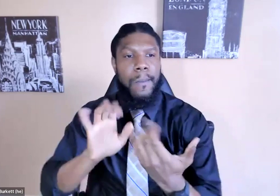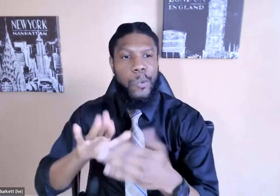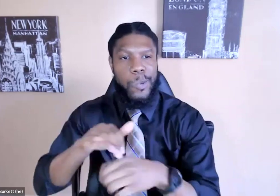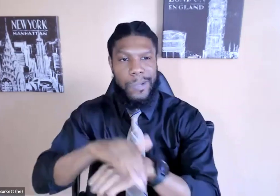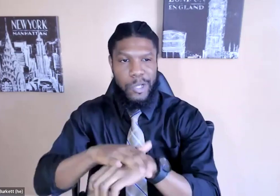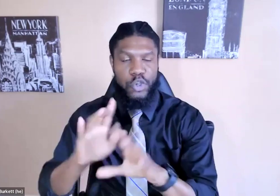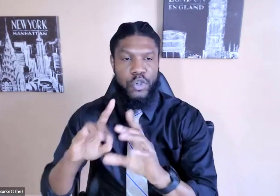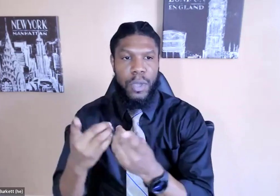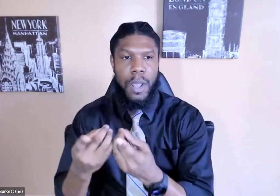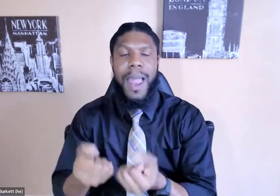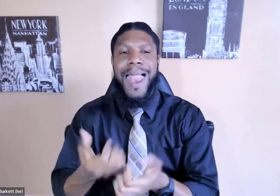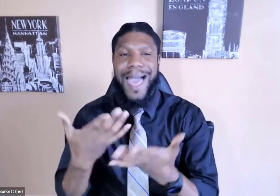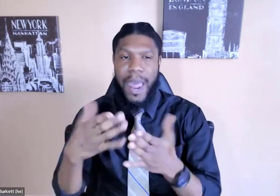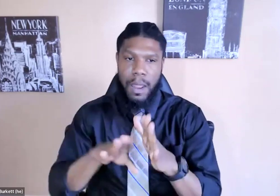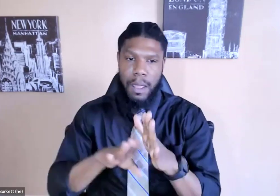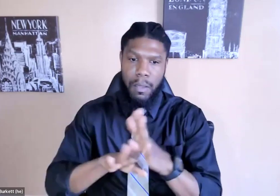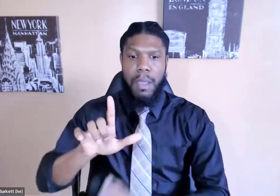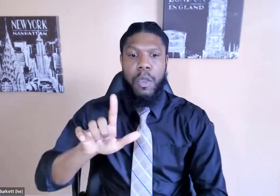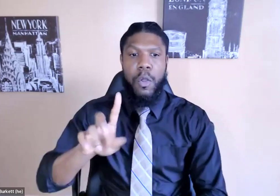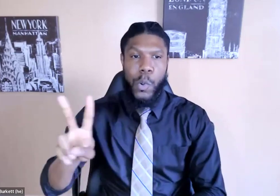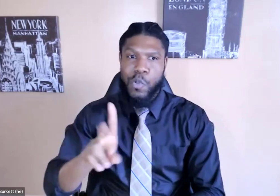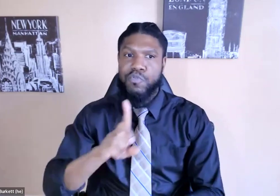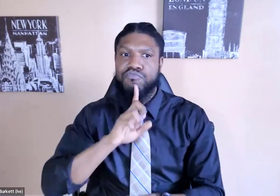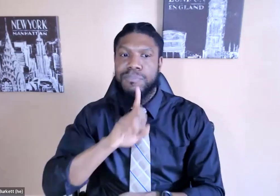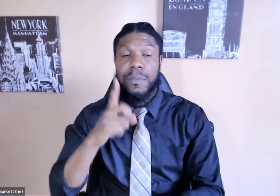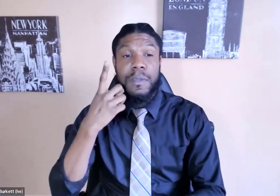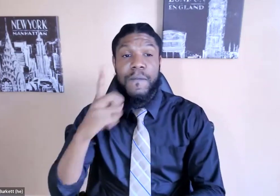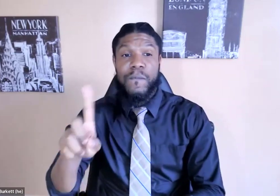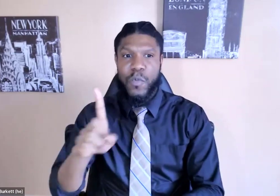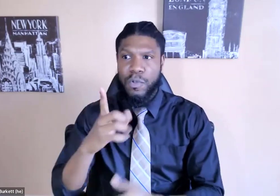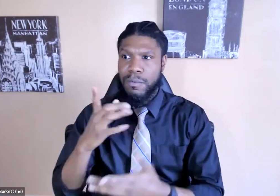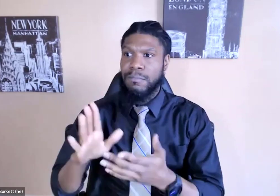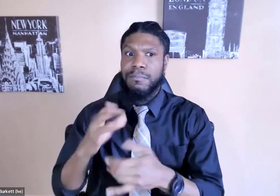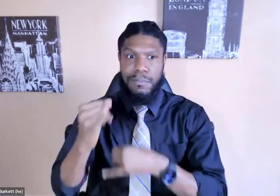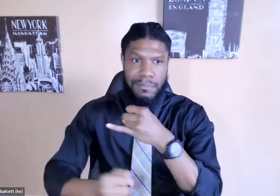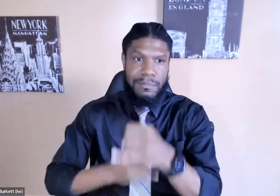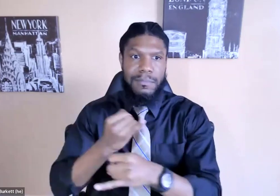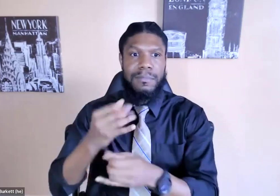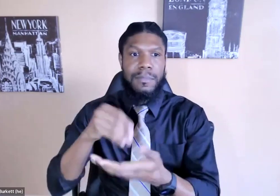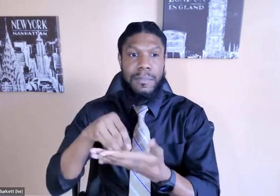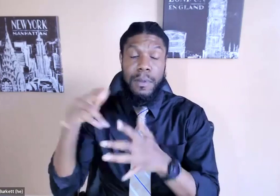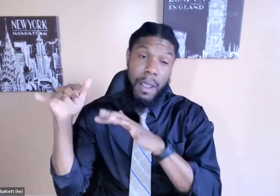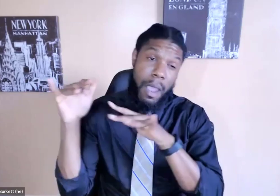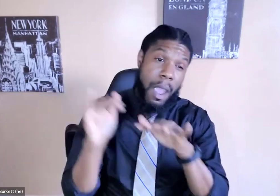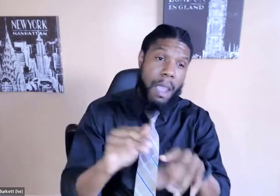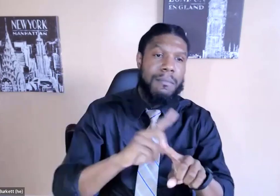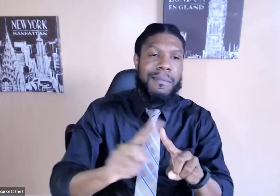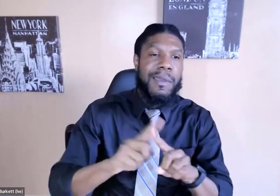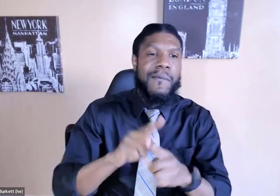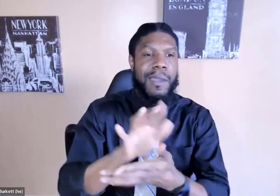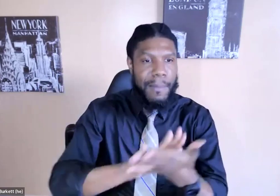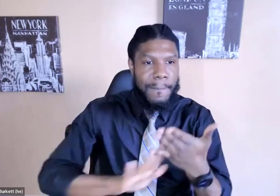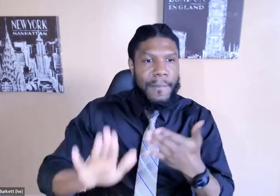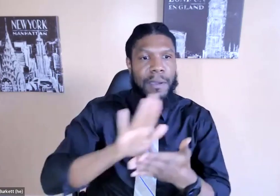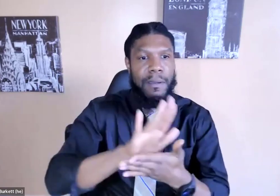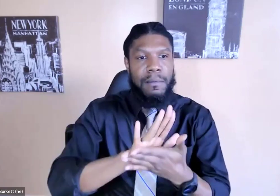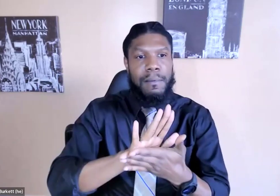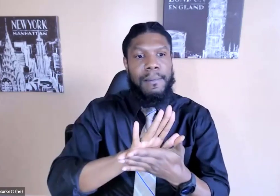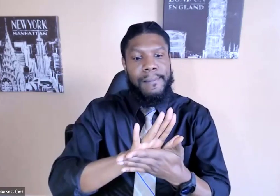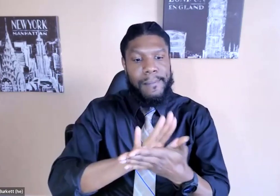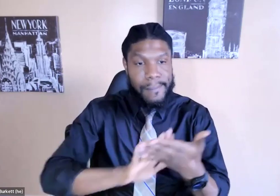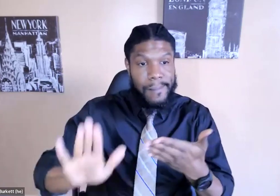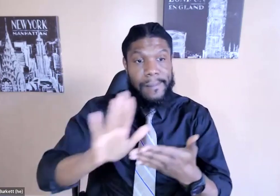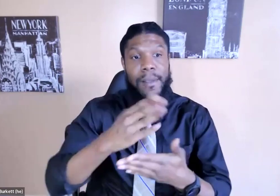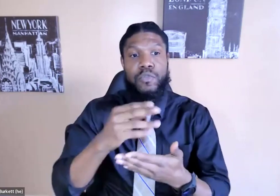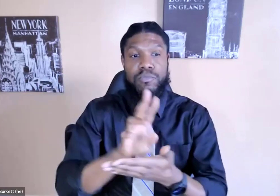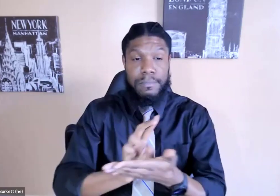in response to the rapidly growing population of international students in American colleges and universities. L2 writing instruction